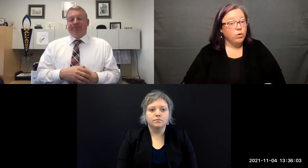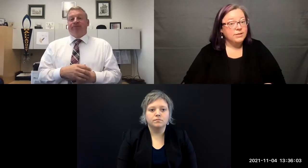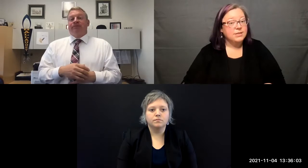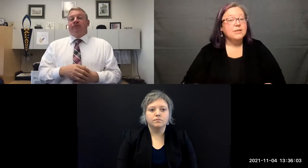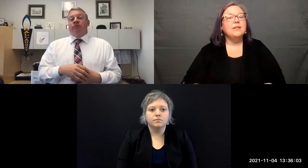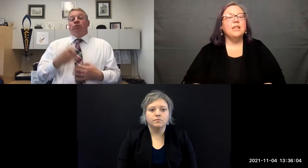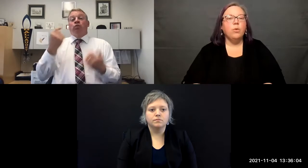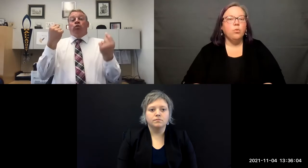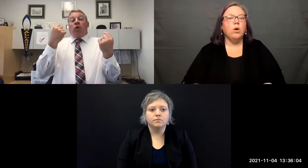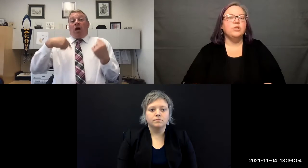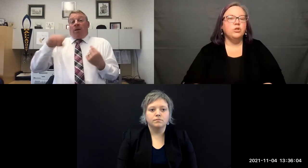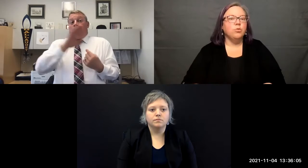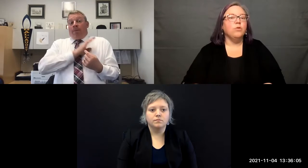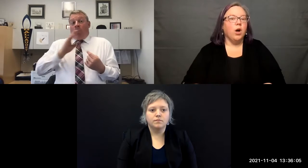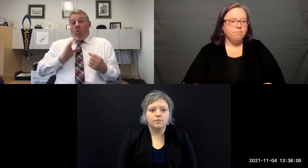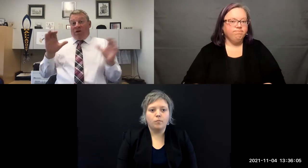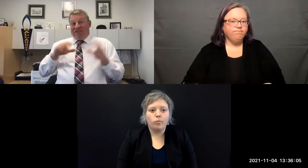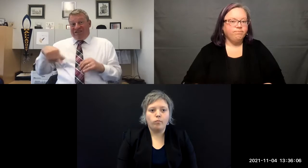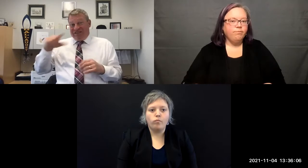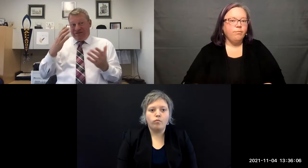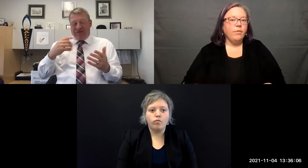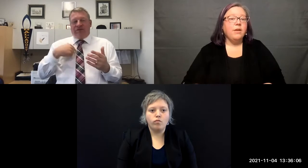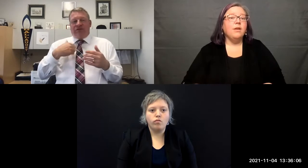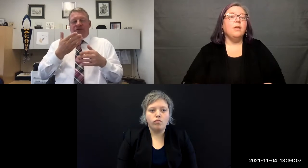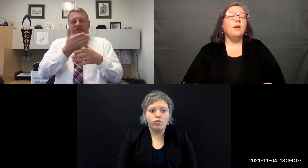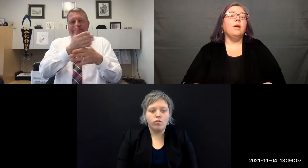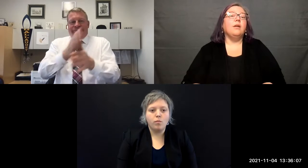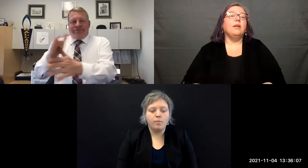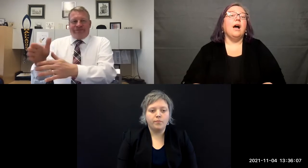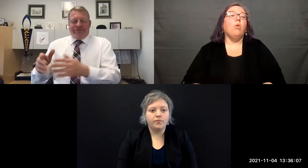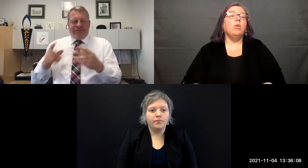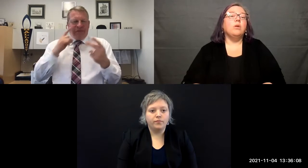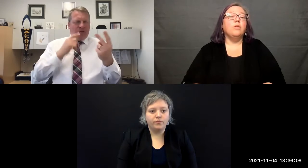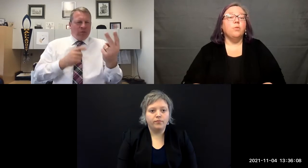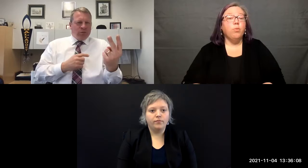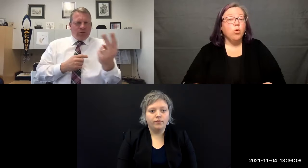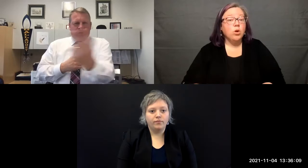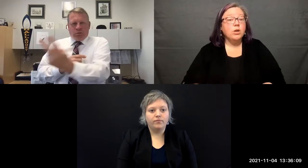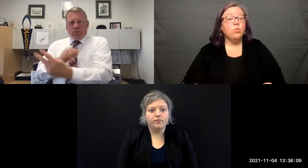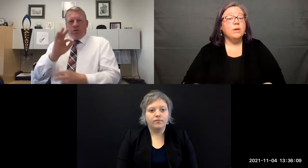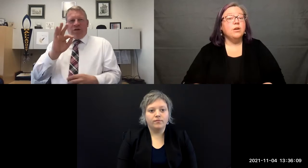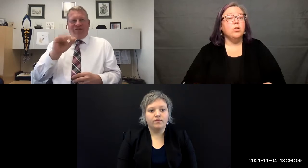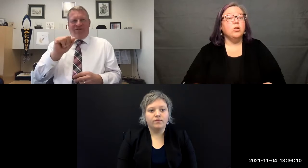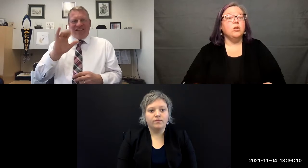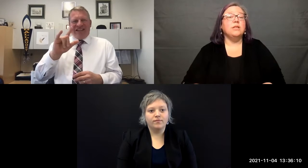points that we want to move on. Now, The board will split